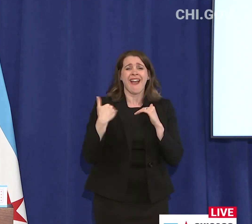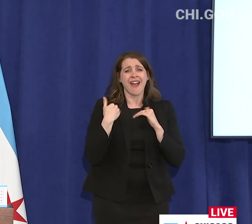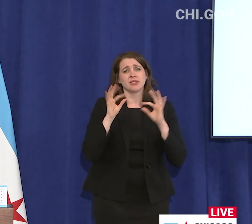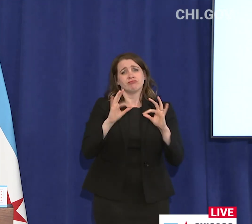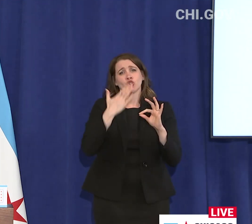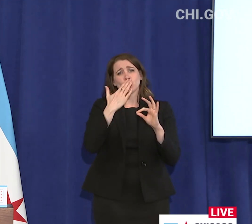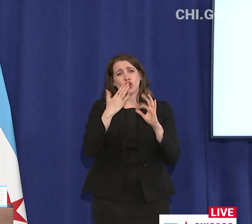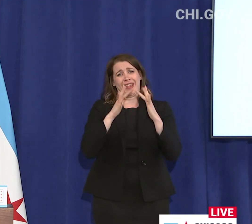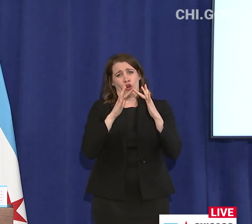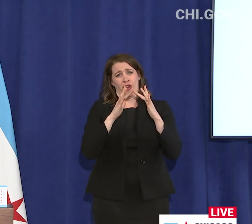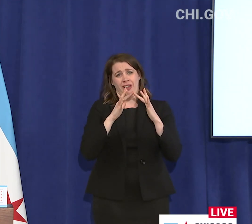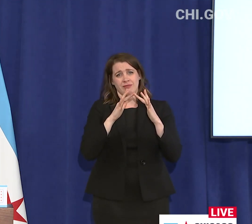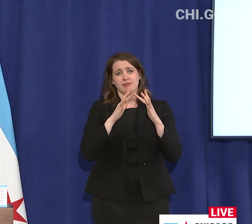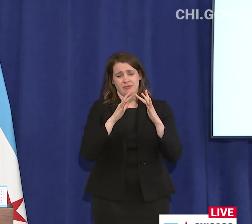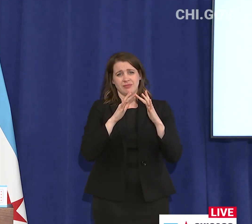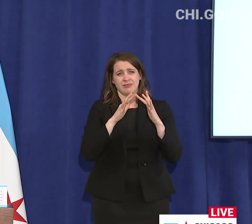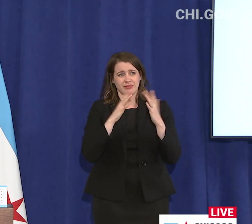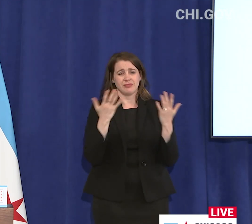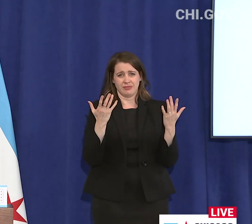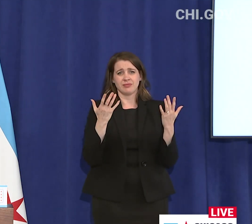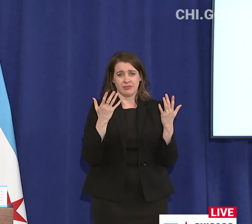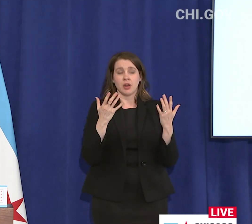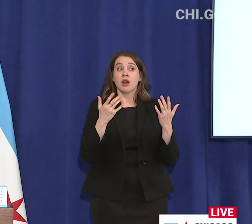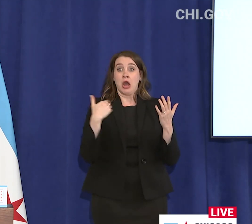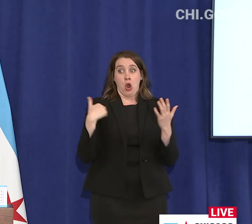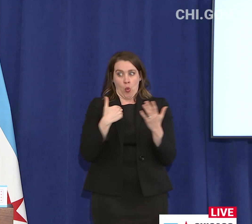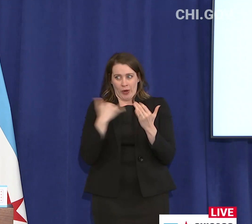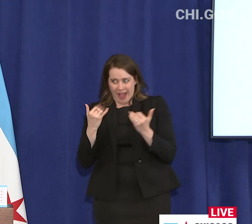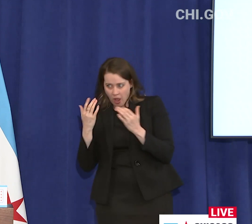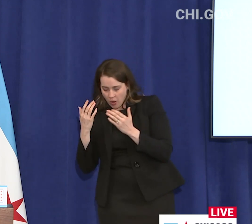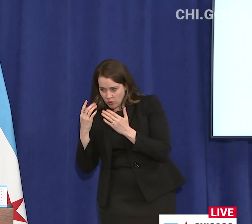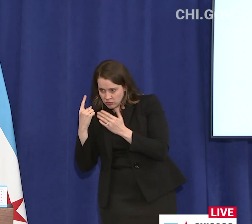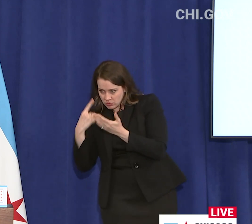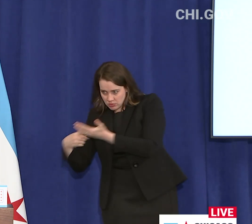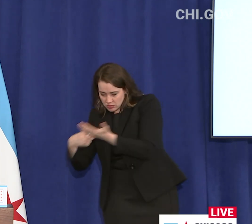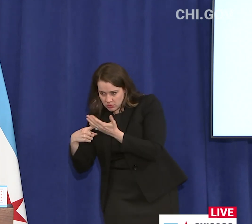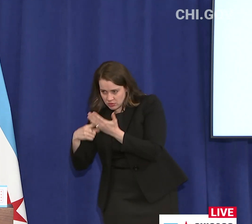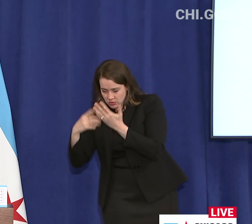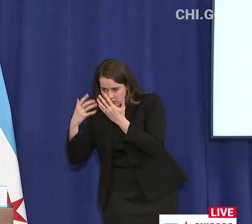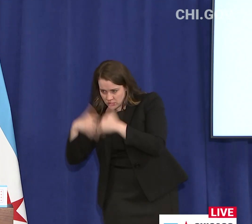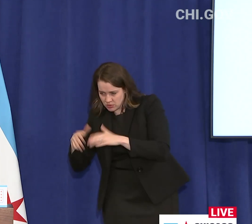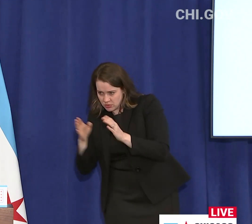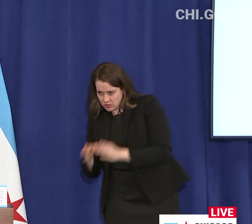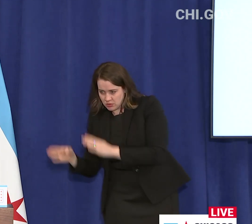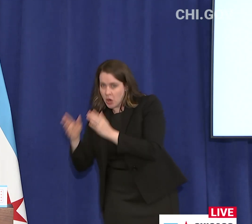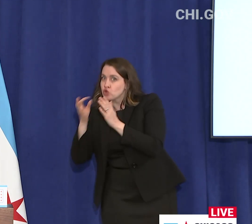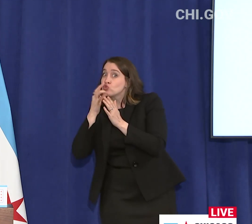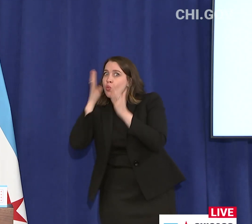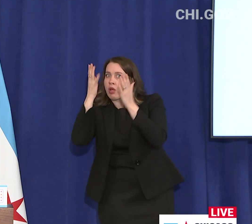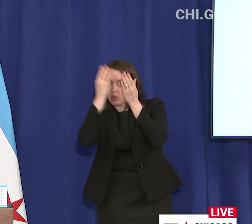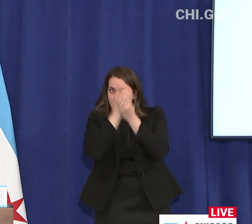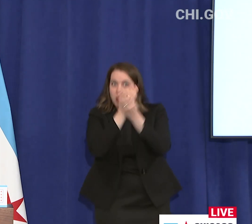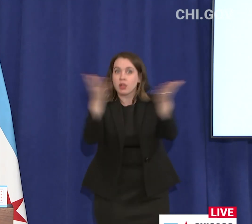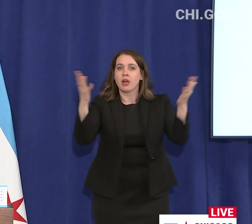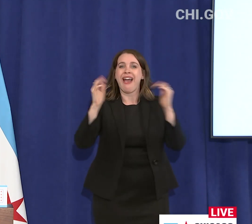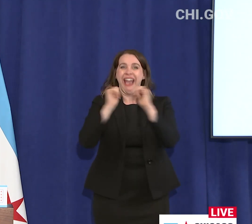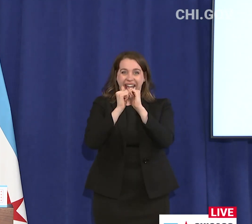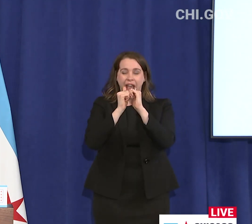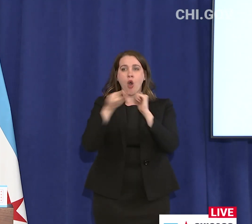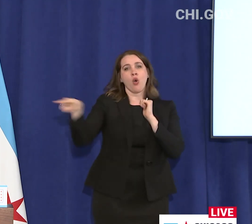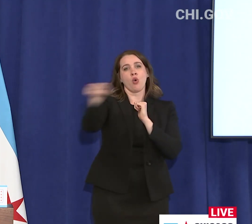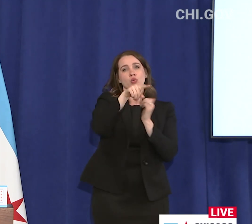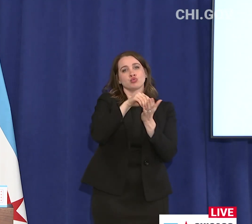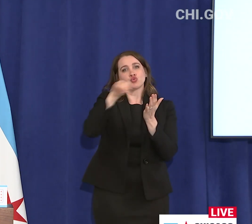be announcing relatively soon a plan that focuses on bringing that kind of equity to CPS